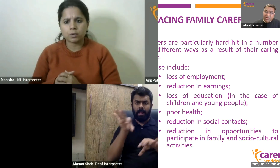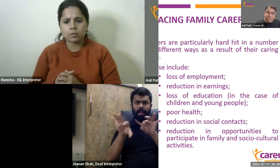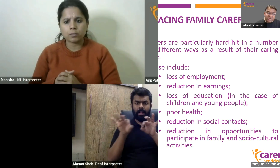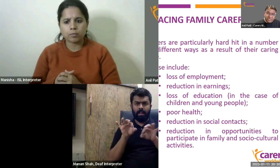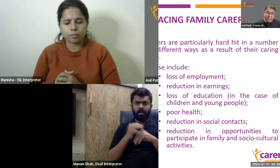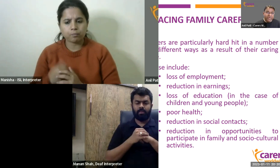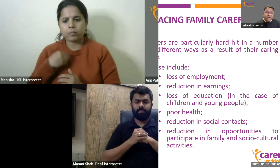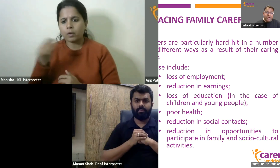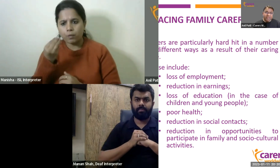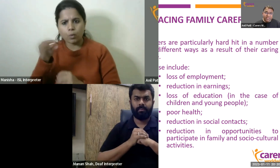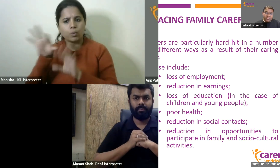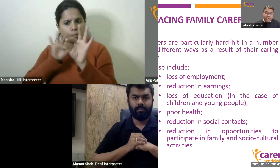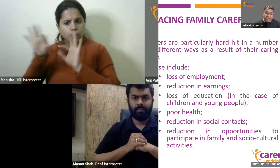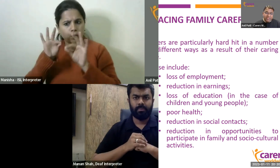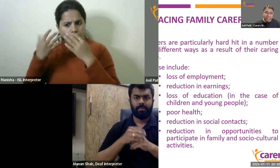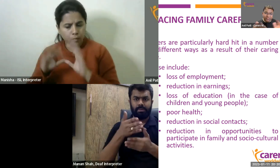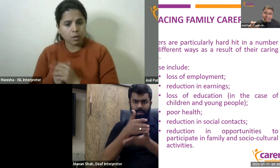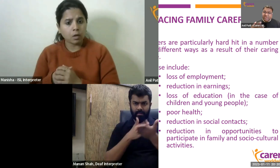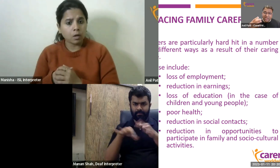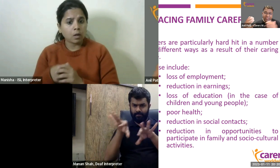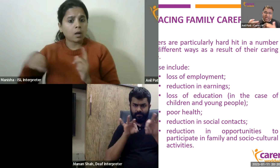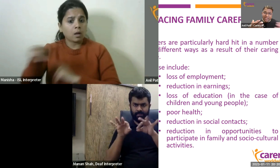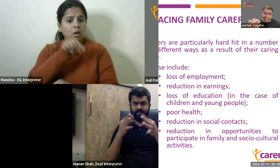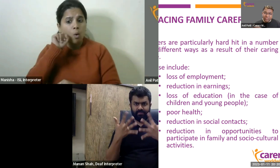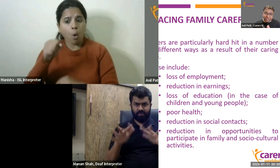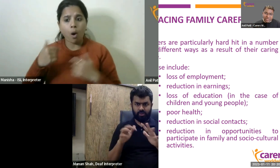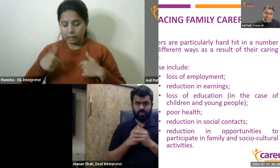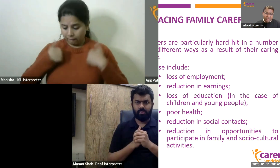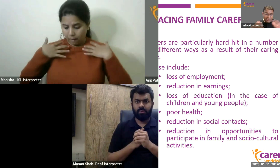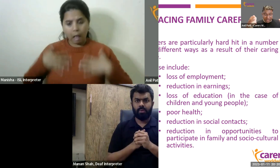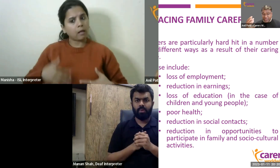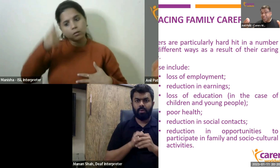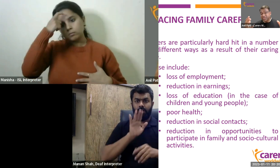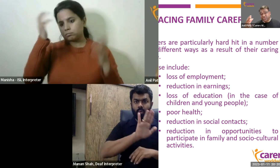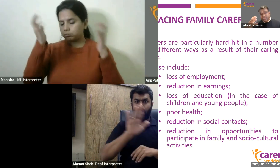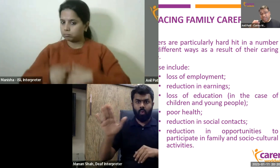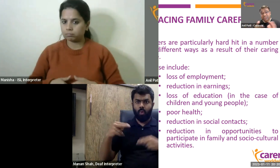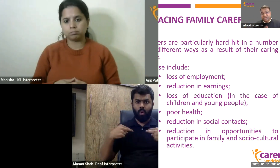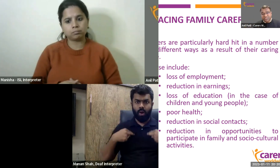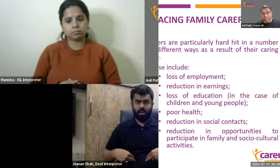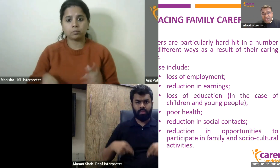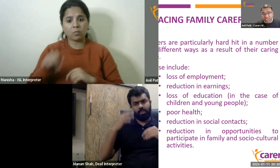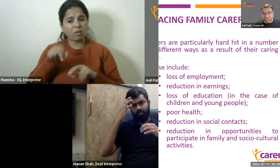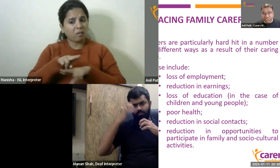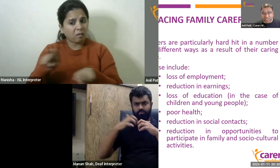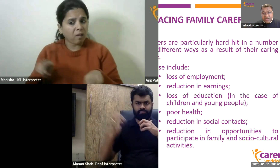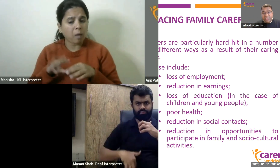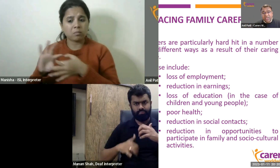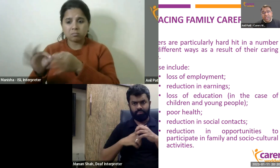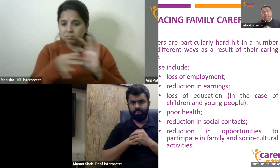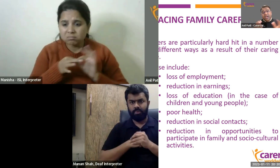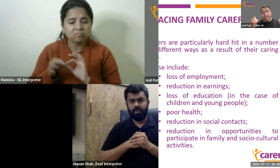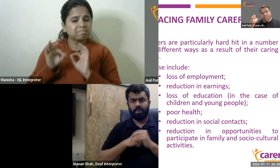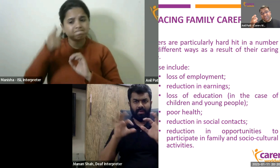few things. One is health is being impacted significantly, their own health, physical, mental health, emotional health. There are family issues, relationship issues are